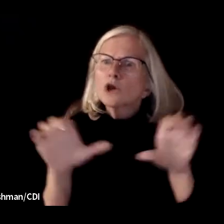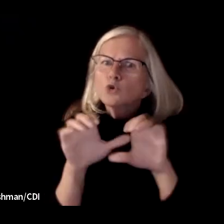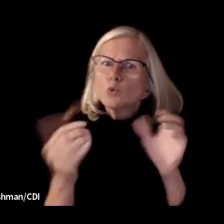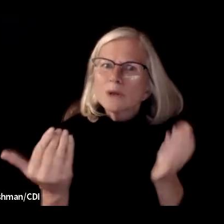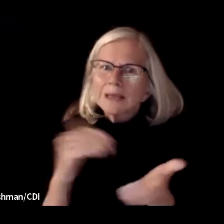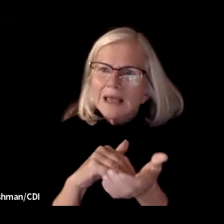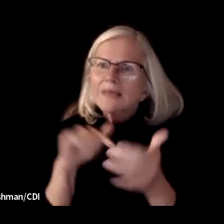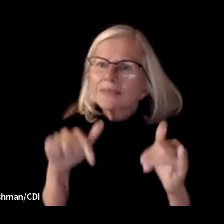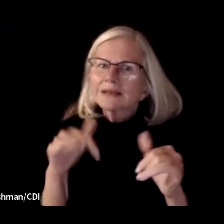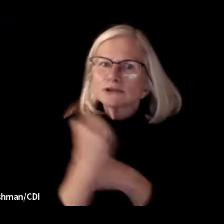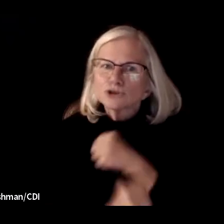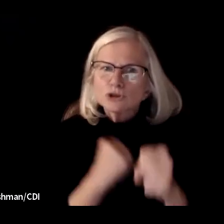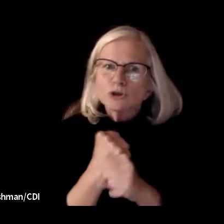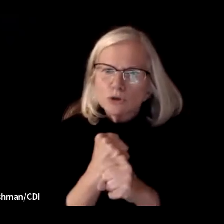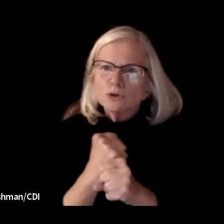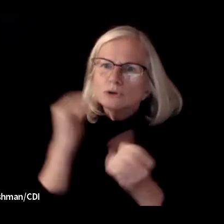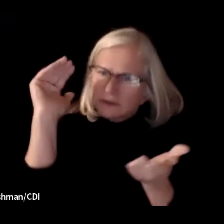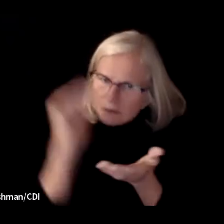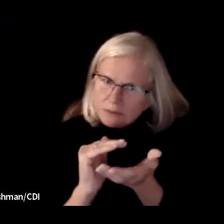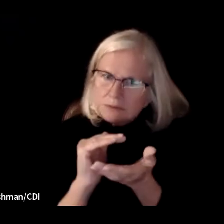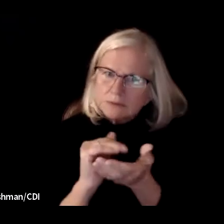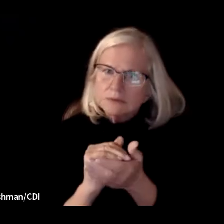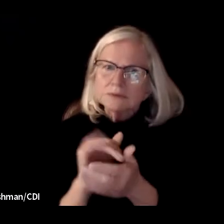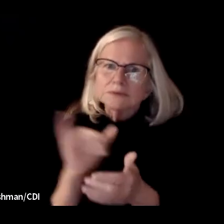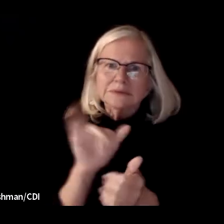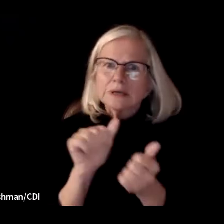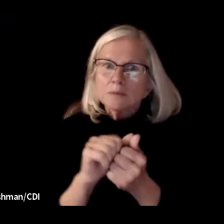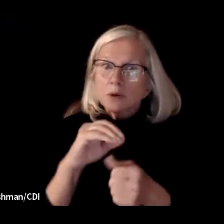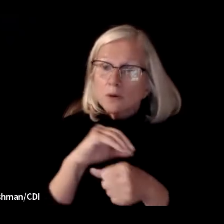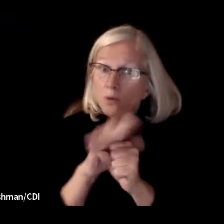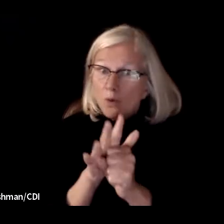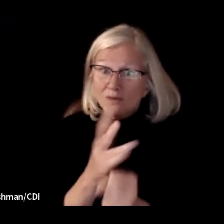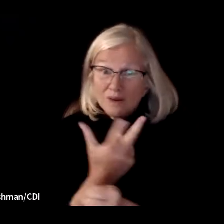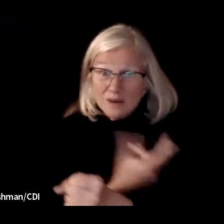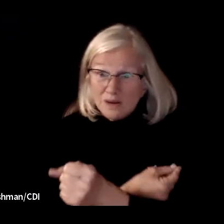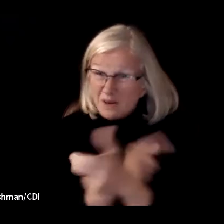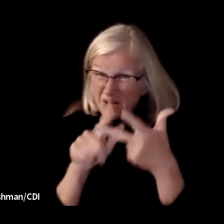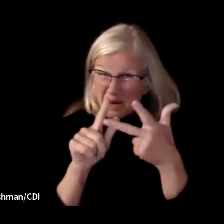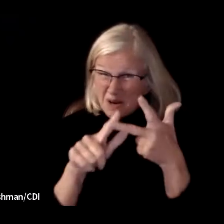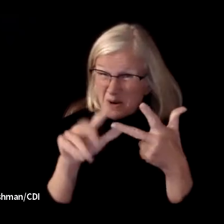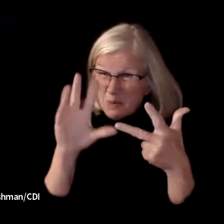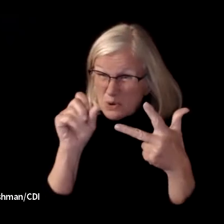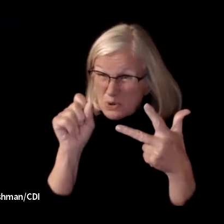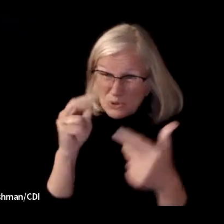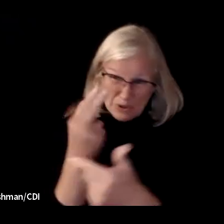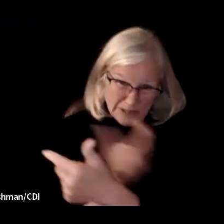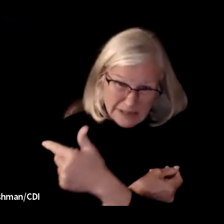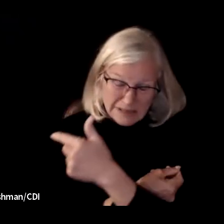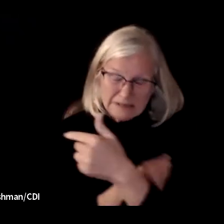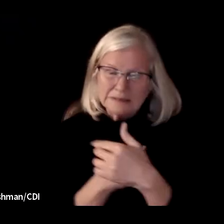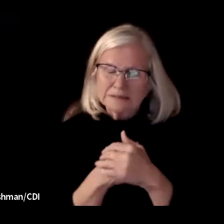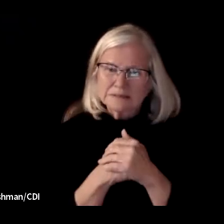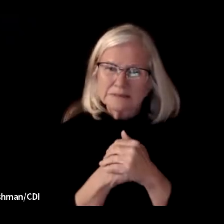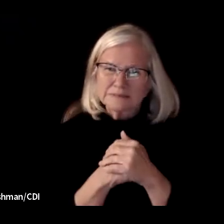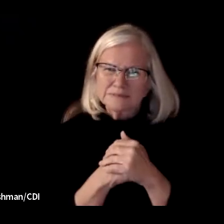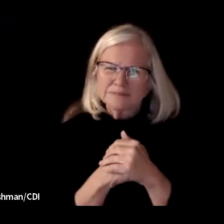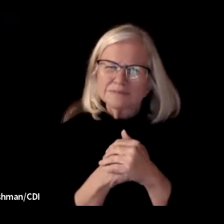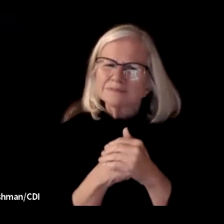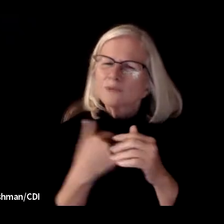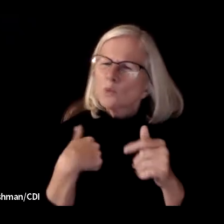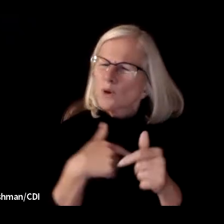and pursued vaccination, masking, and other infection prevention. So we are here to help, and we need the help of our